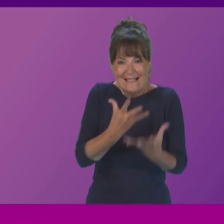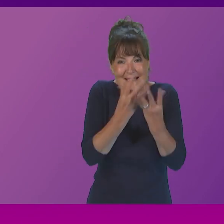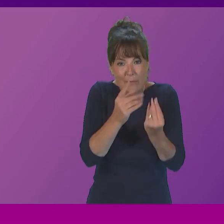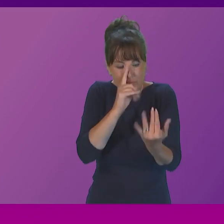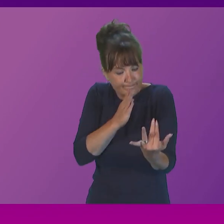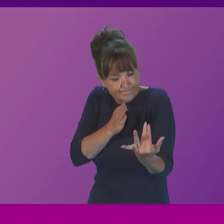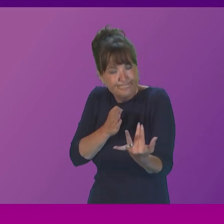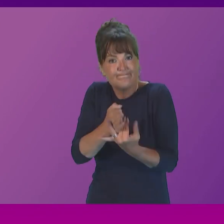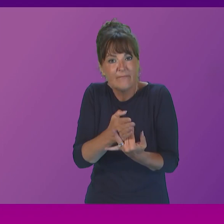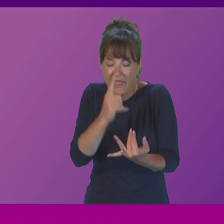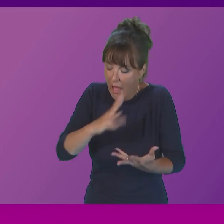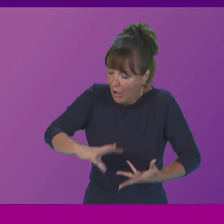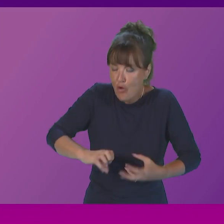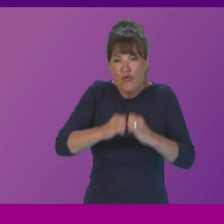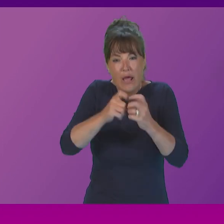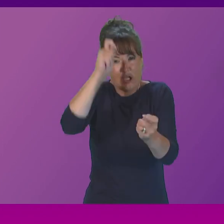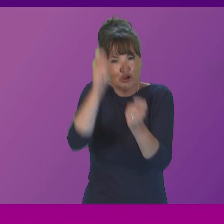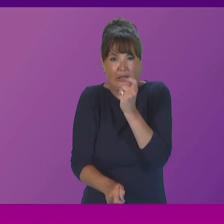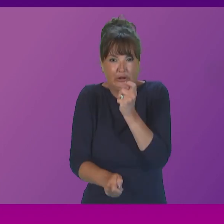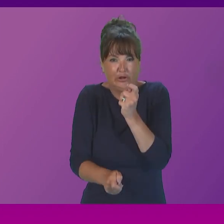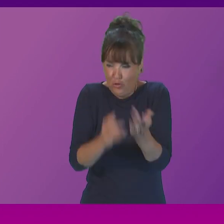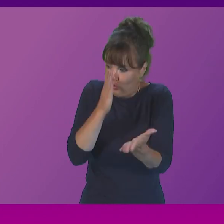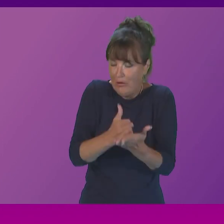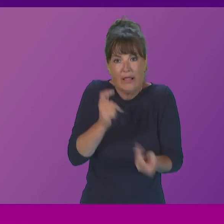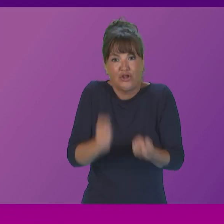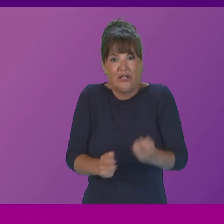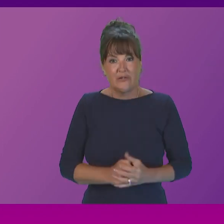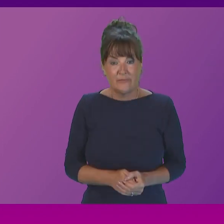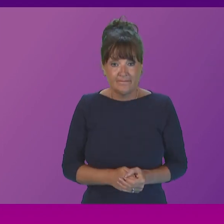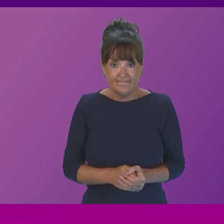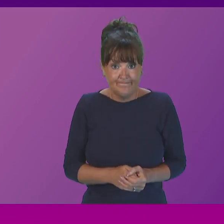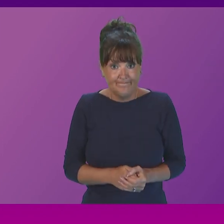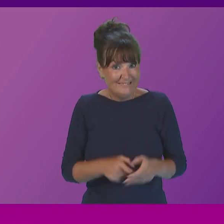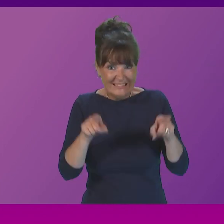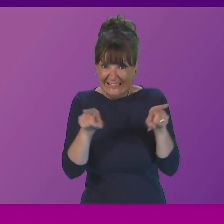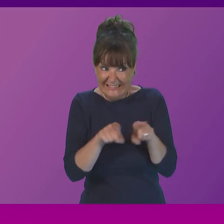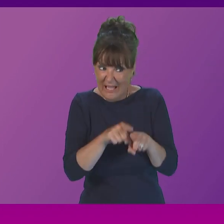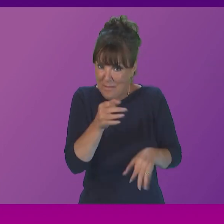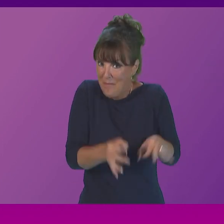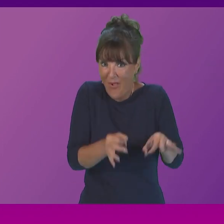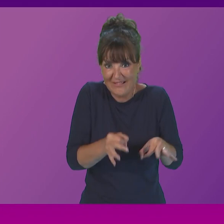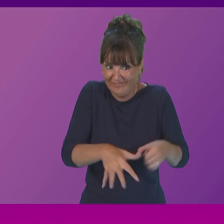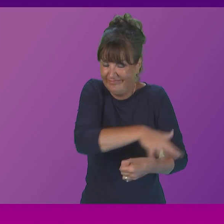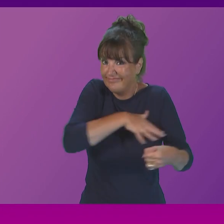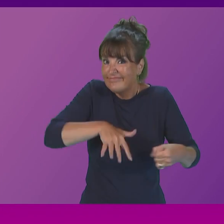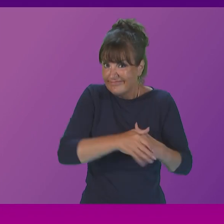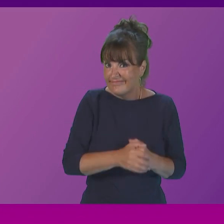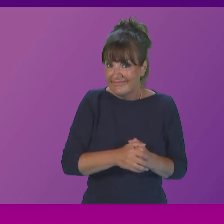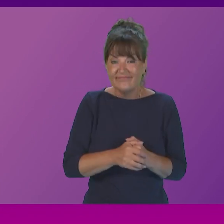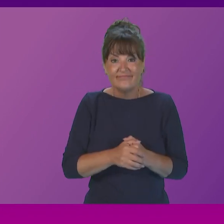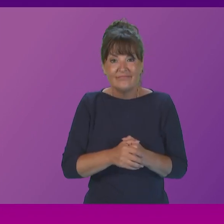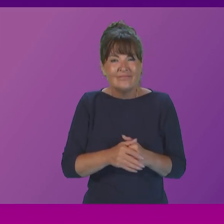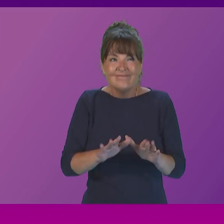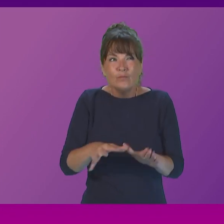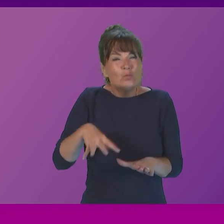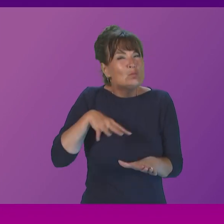We need interventions that create tangible change. And the same thing is required within politics. We need